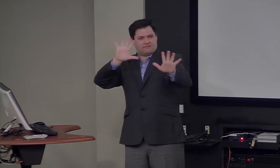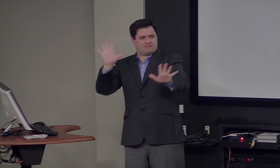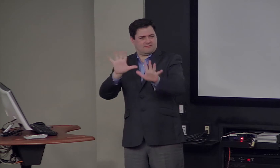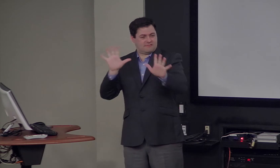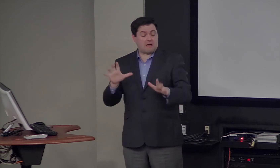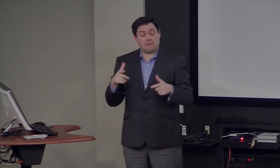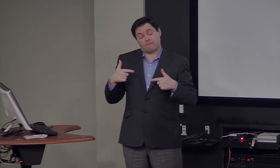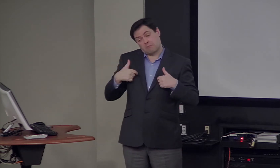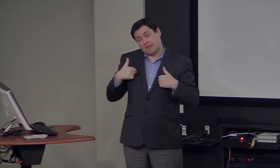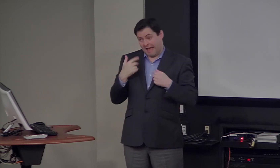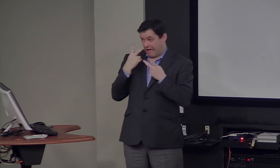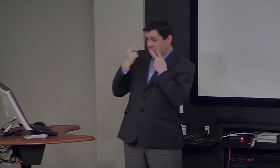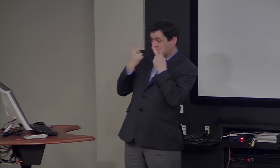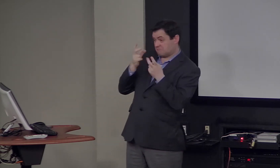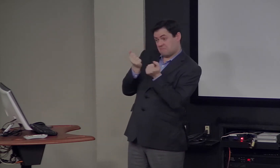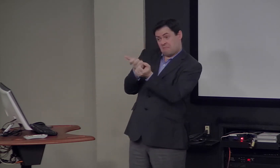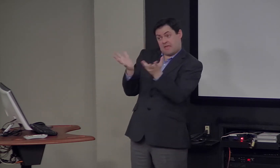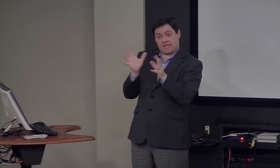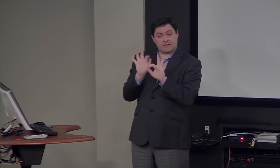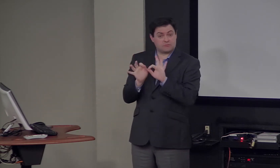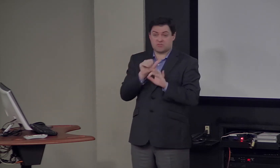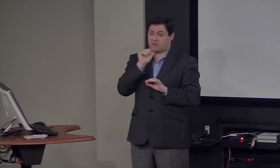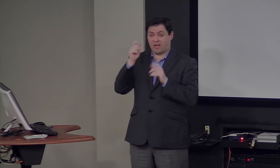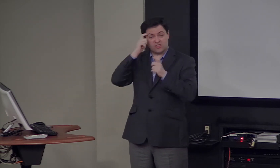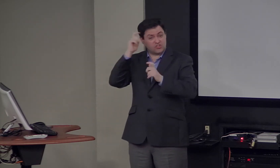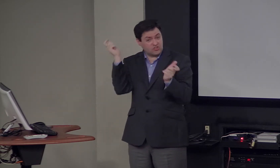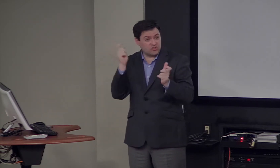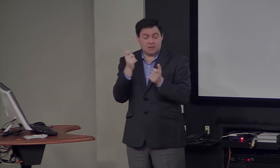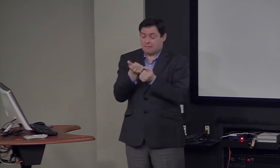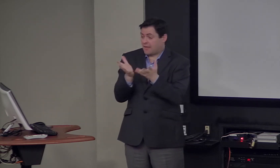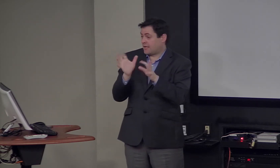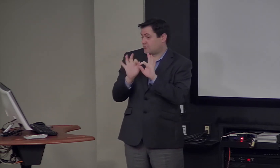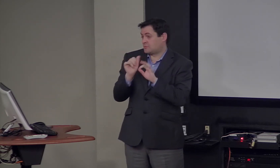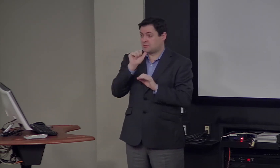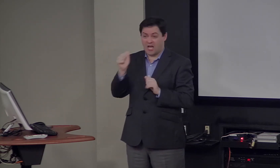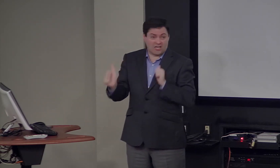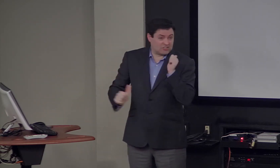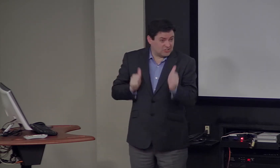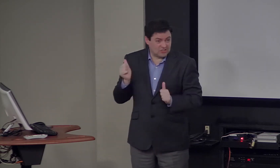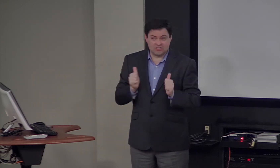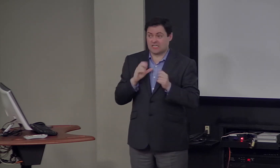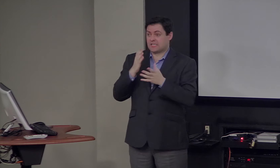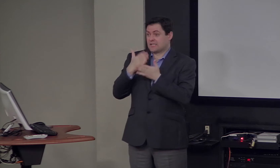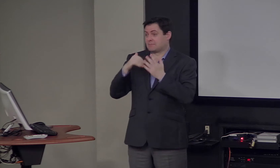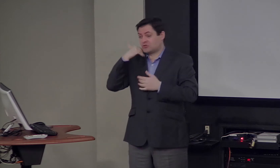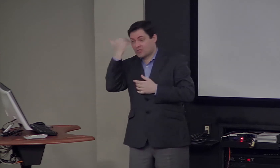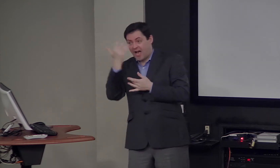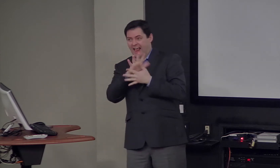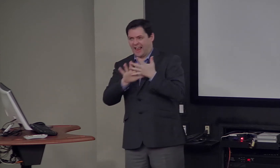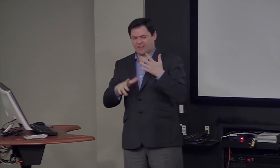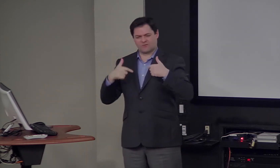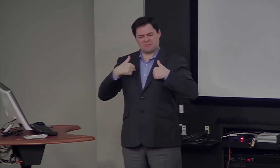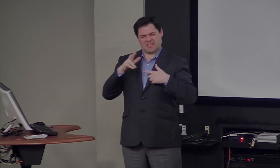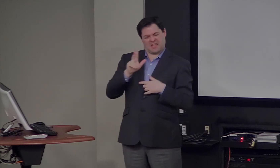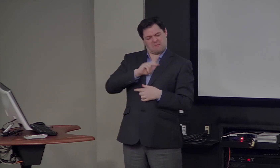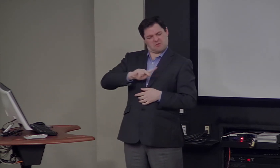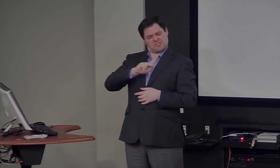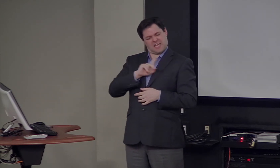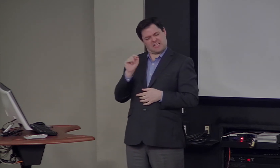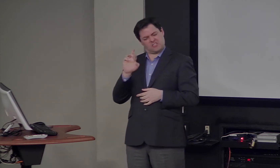or personality identities that we could equate with interpreter skills. I know many of us know interpreters